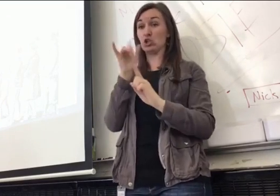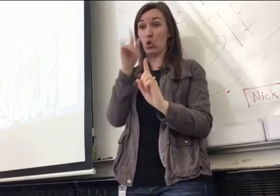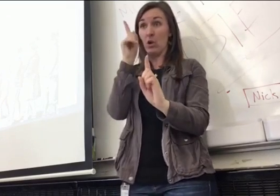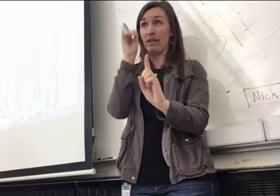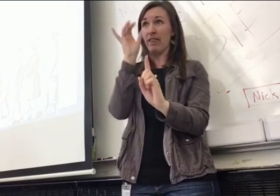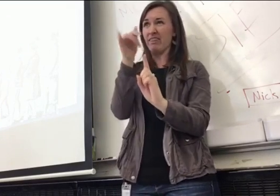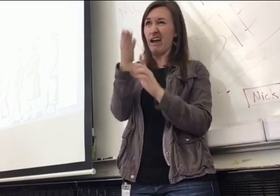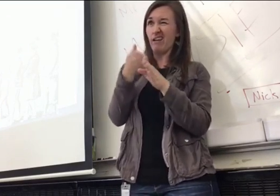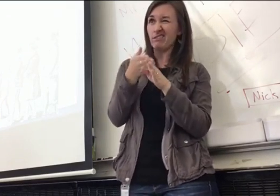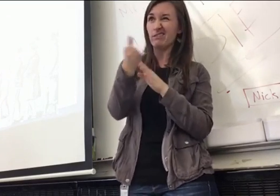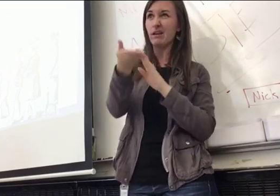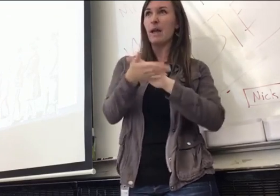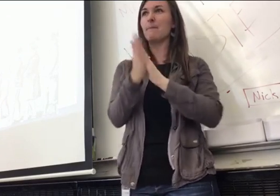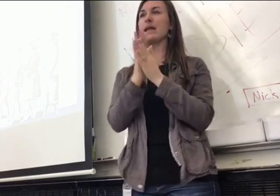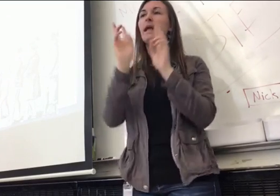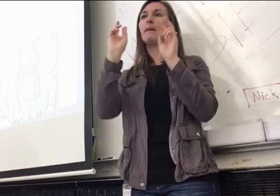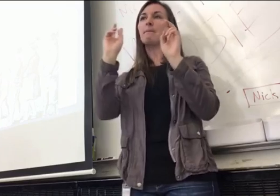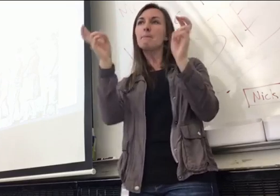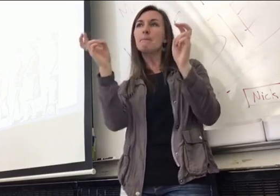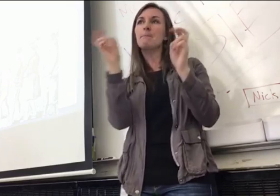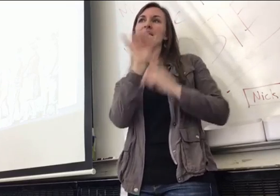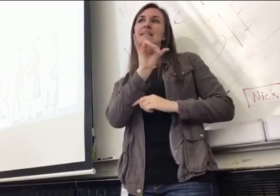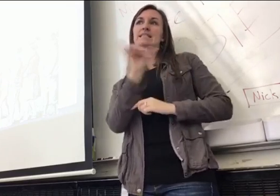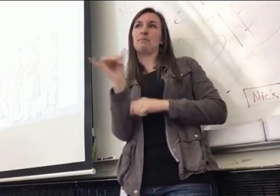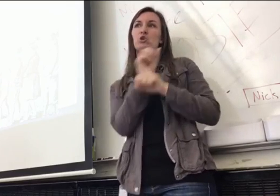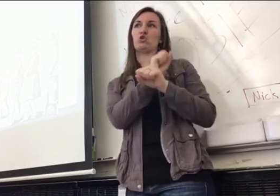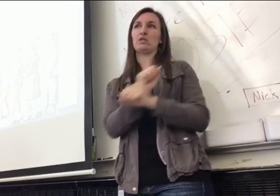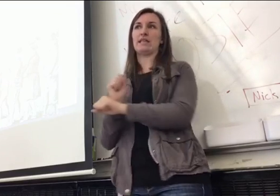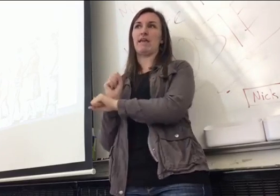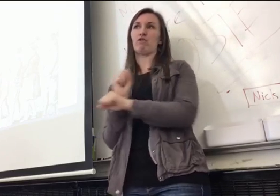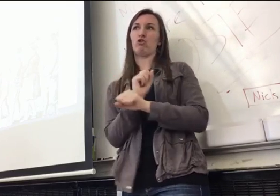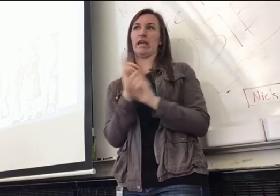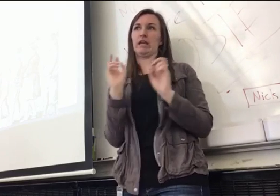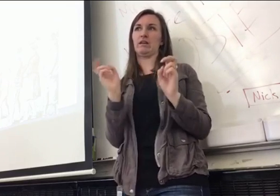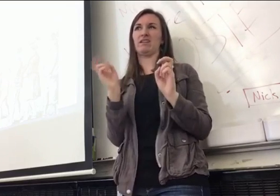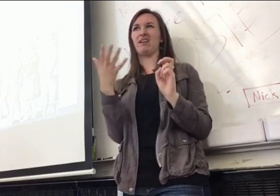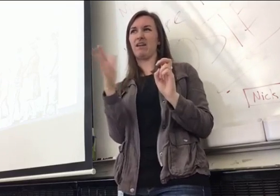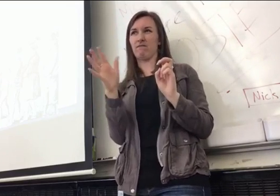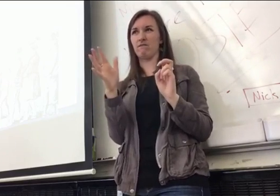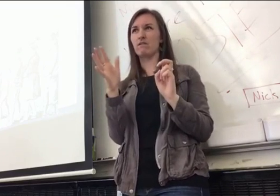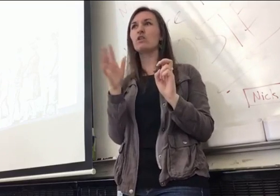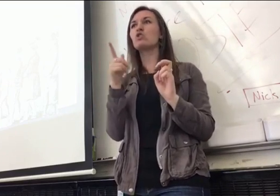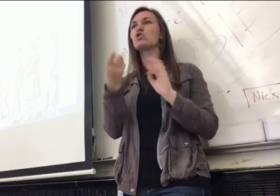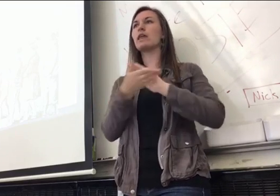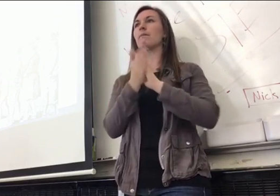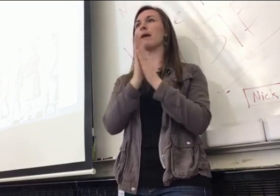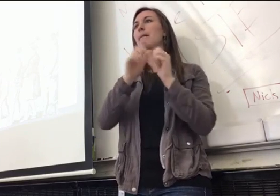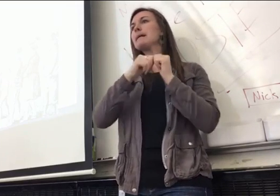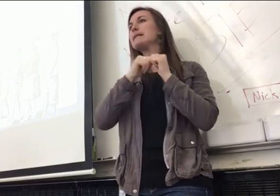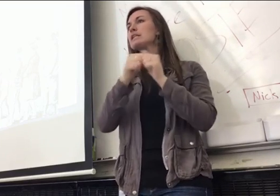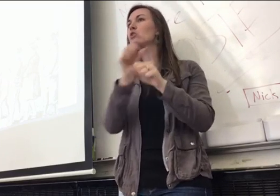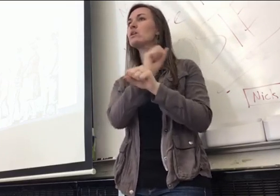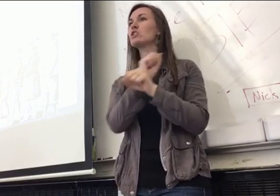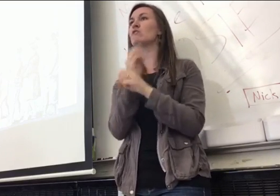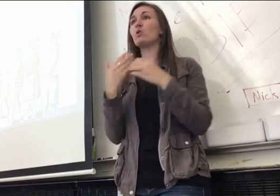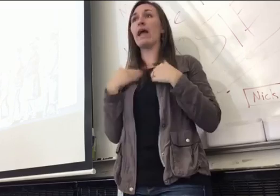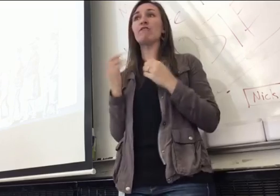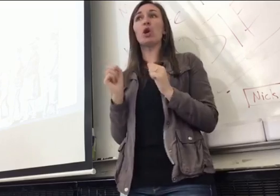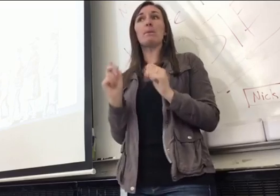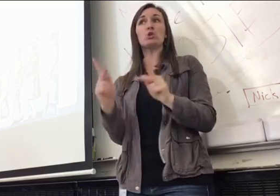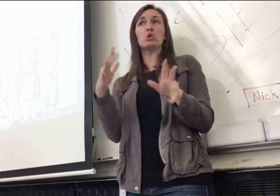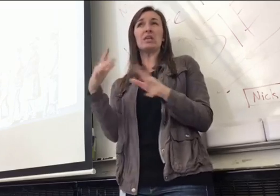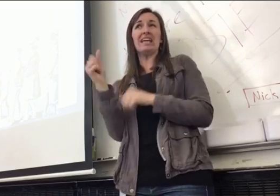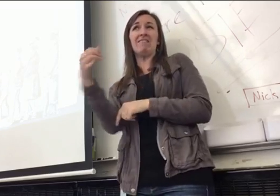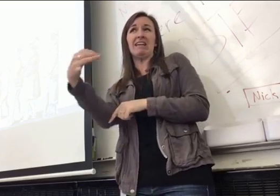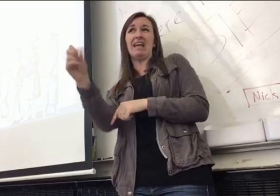servitude as another example of slavery. Okay? These people basically become contiguous slaves. Although they have the opportunity to leave, they